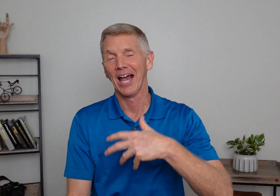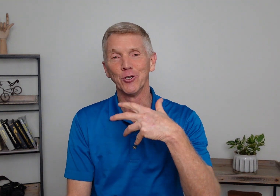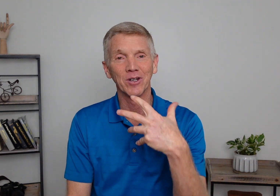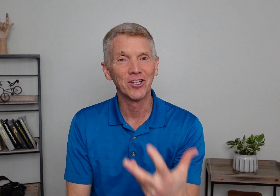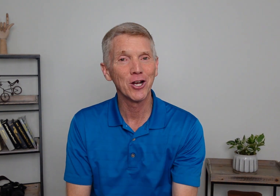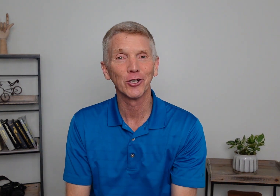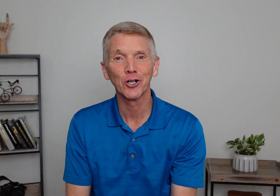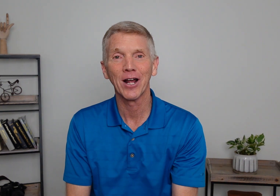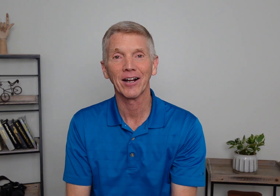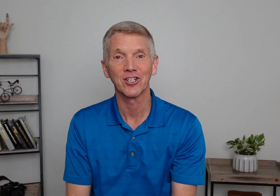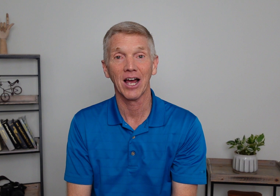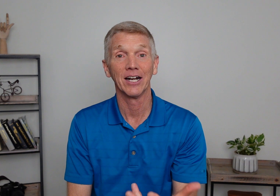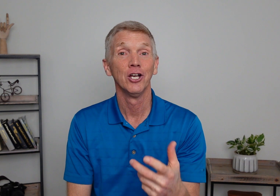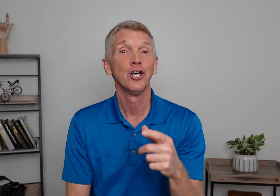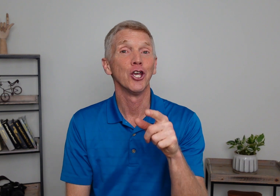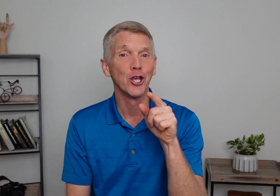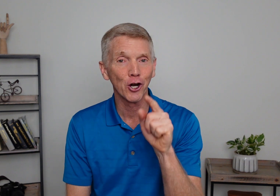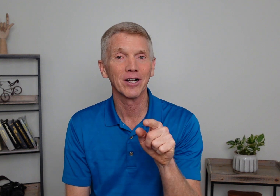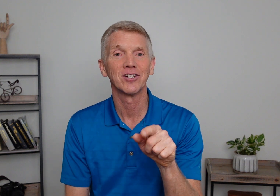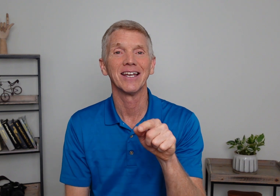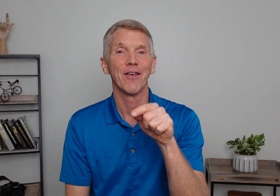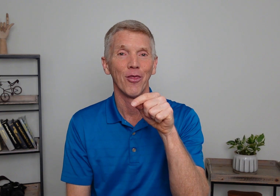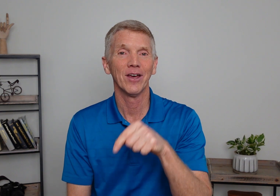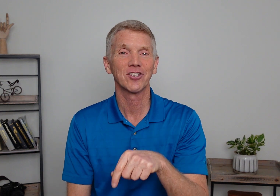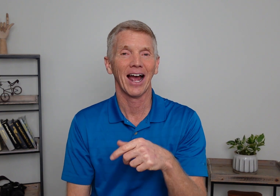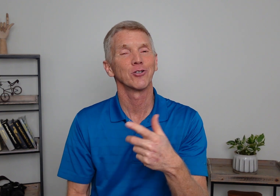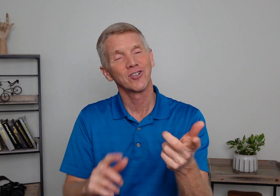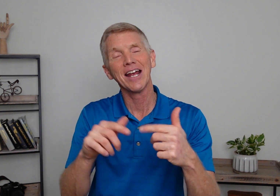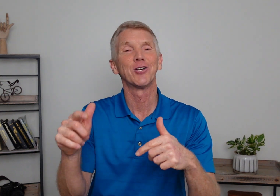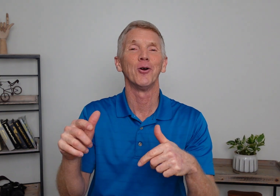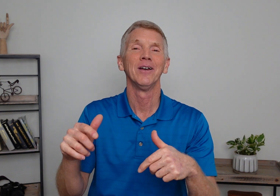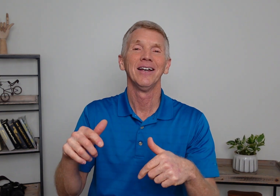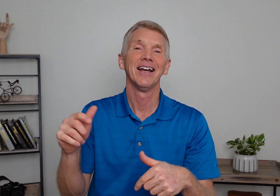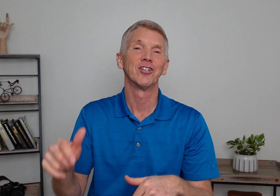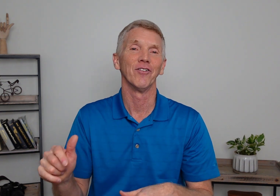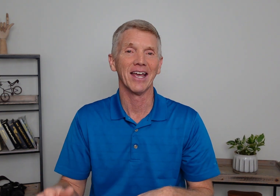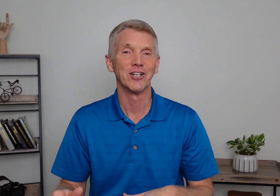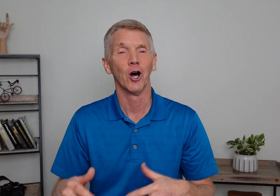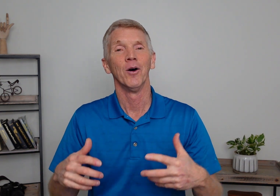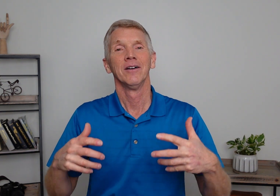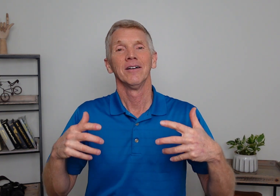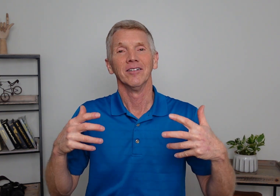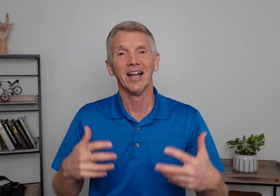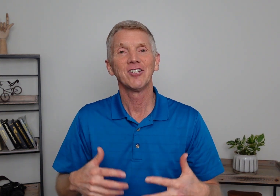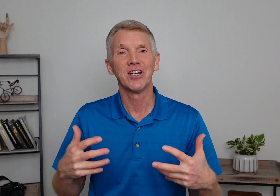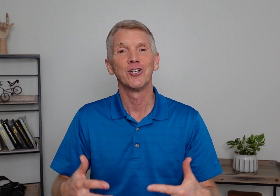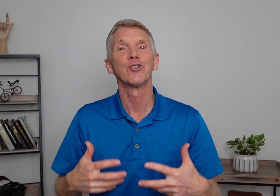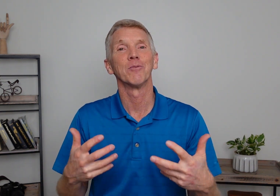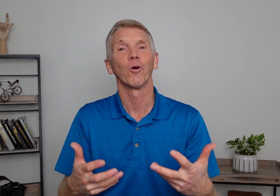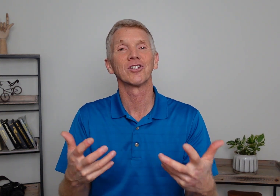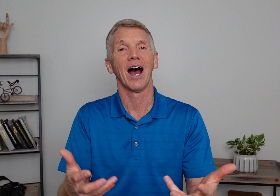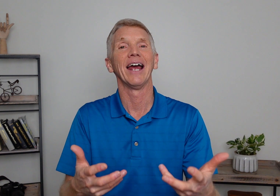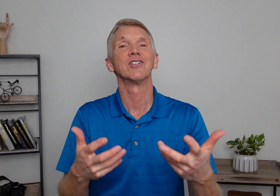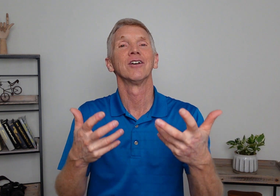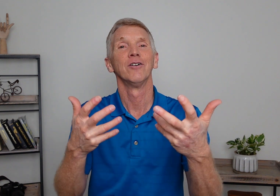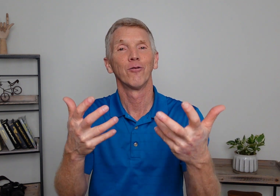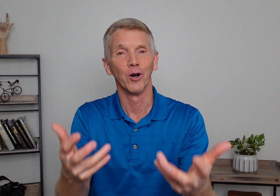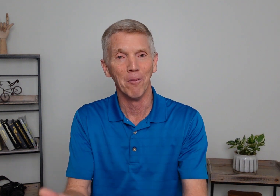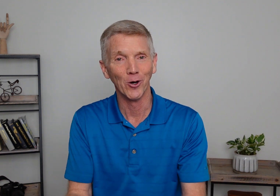you continue to learn how to sign, you're going to see this sign. So stay tuned until the end. So let's teach you some more signs for